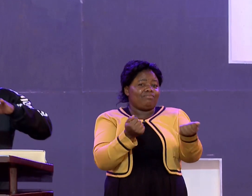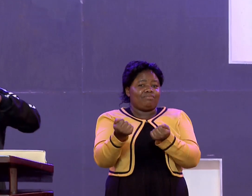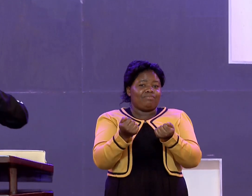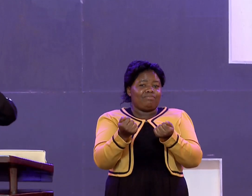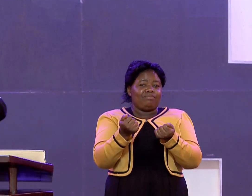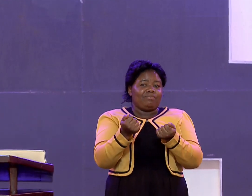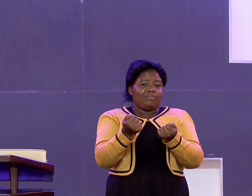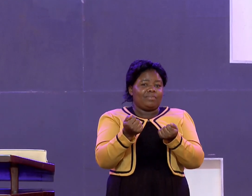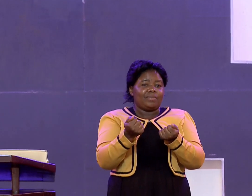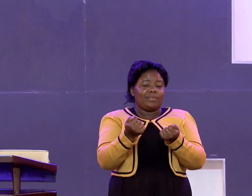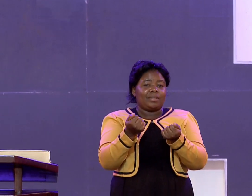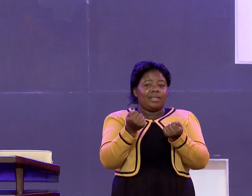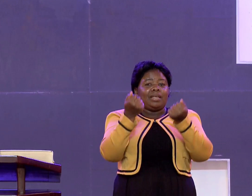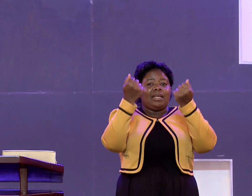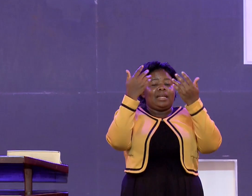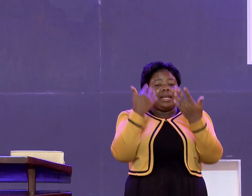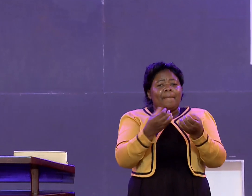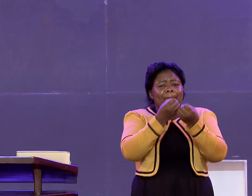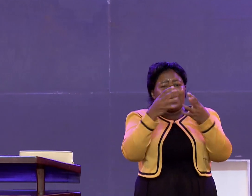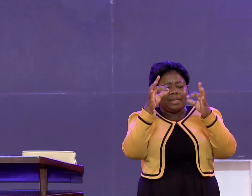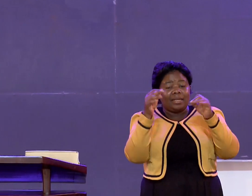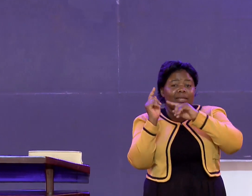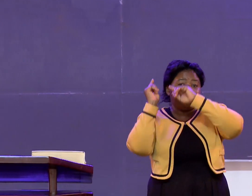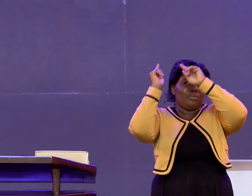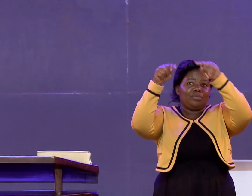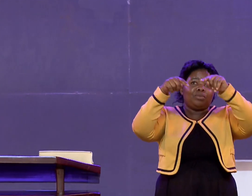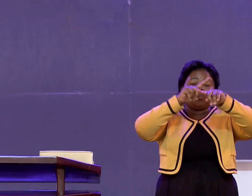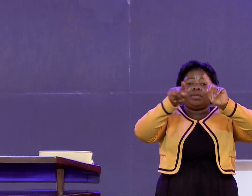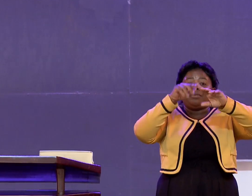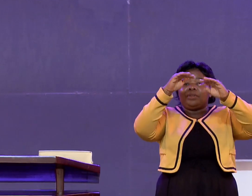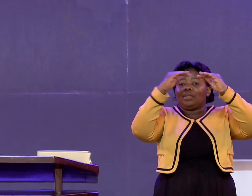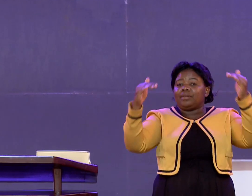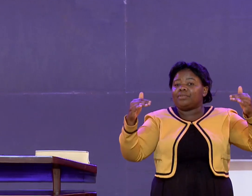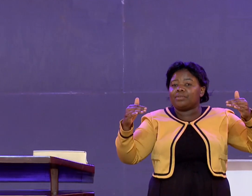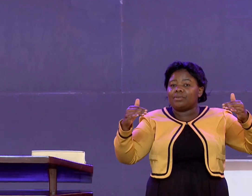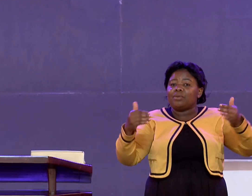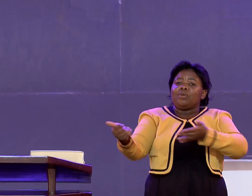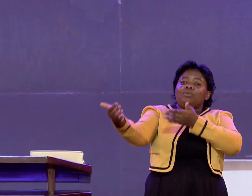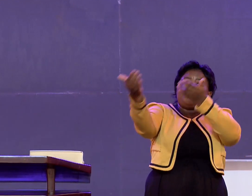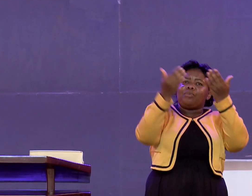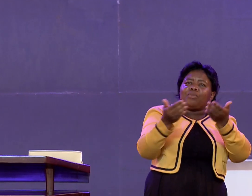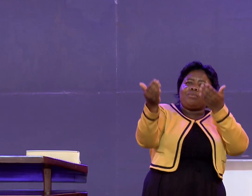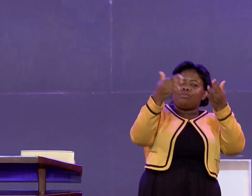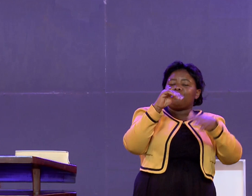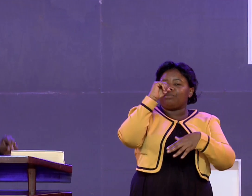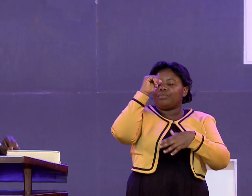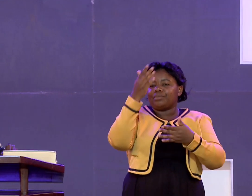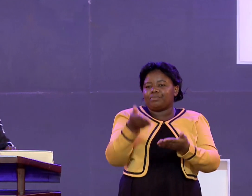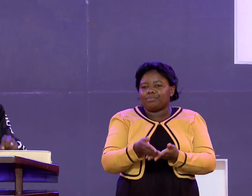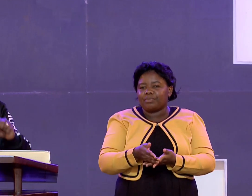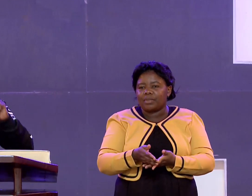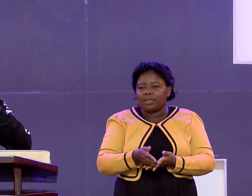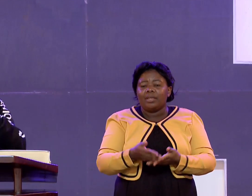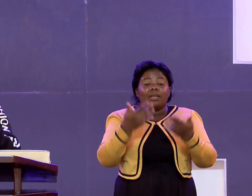So ebintu bitulogenda ko kuleveze ddako. So the things you always mount to are different levels. Bituletera amalala. They cause pride unto one.